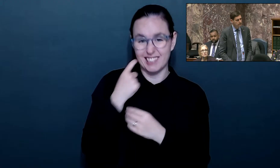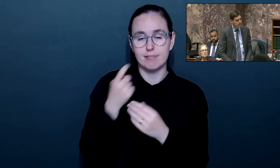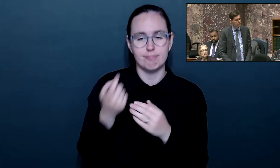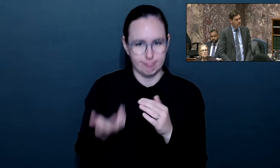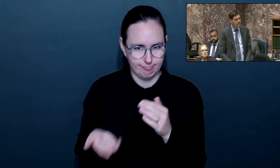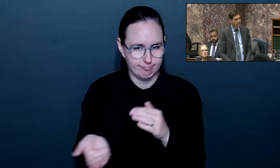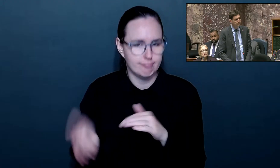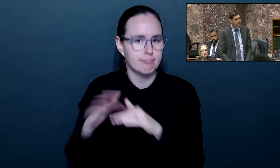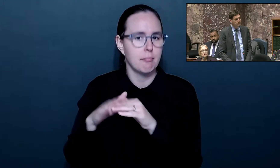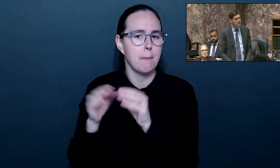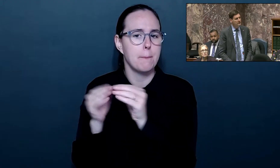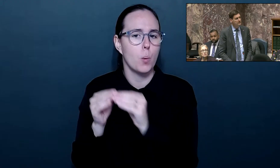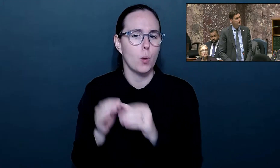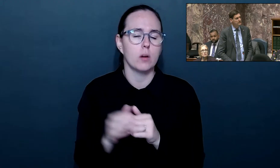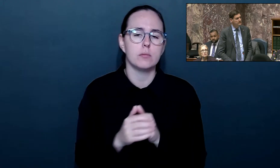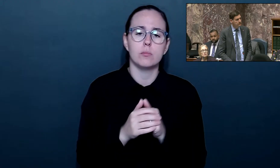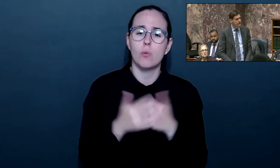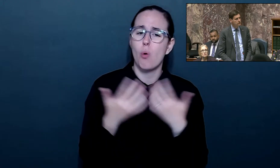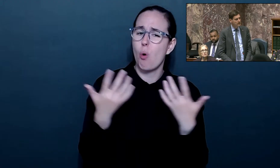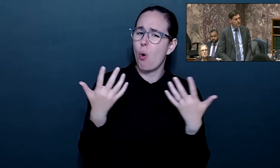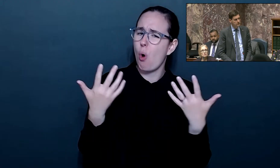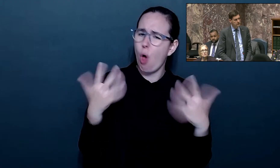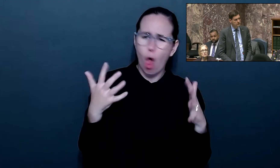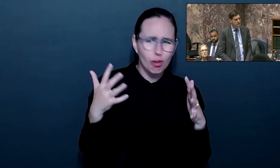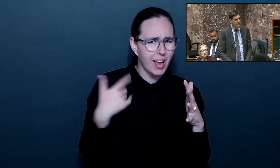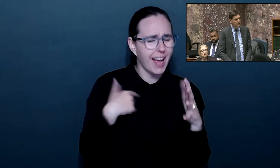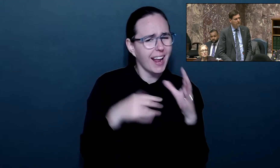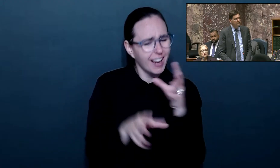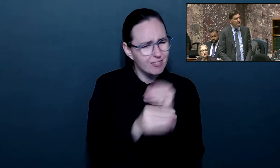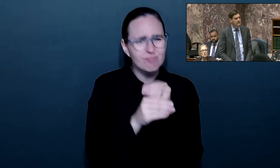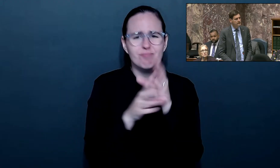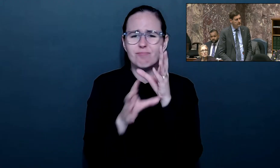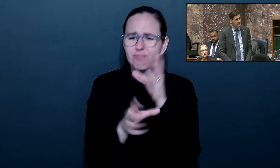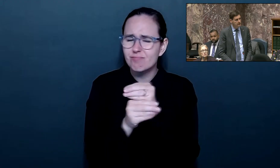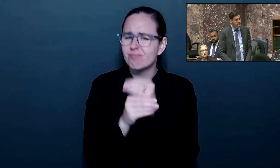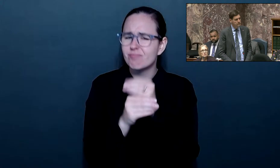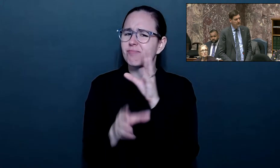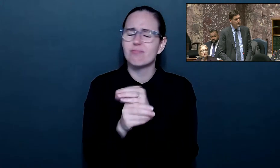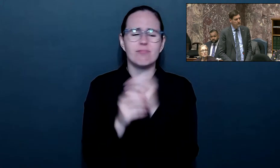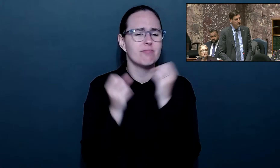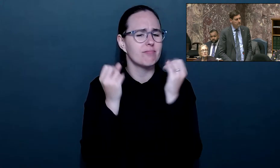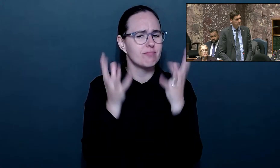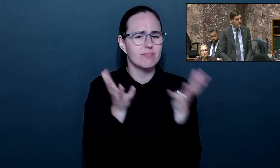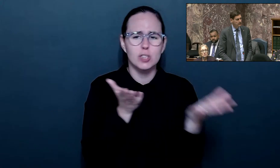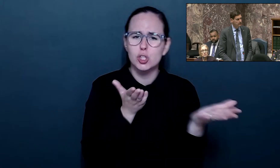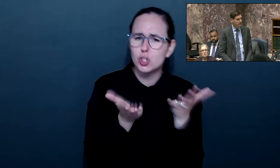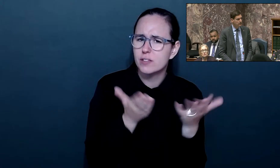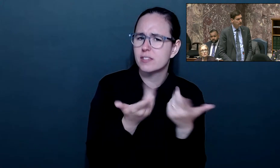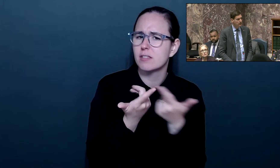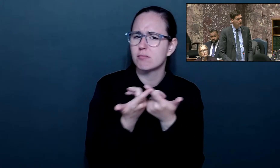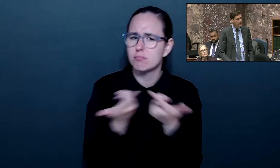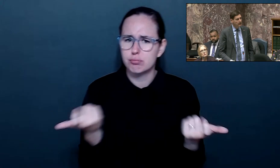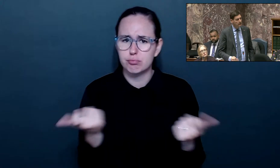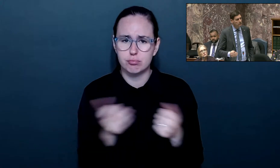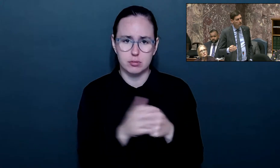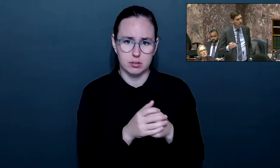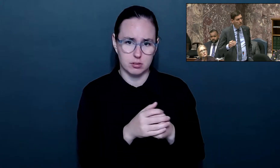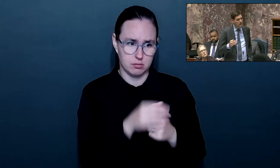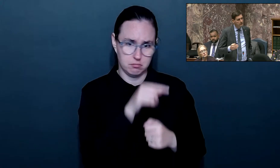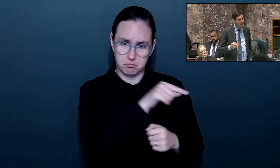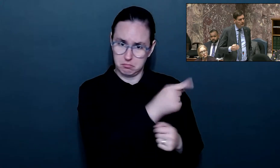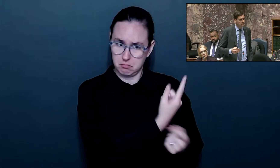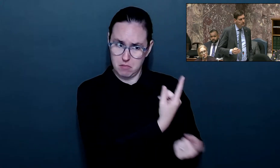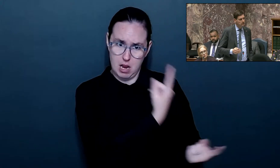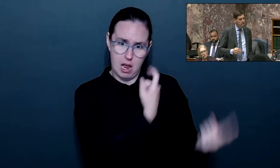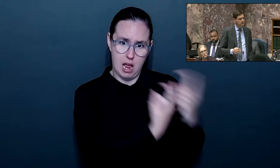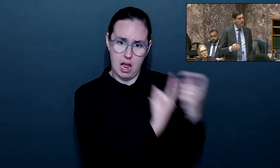Speaker, members asking serious questions. I'm providing serious answers about the action the government's taking. And we're